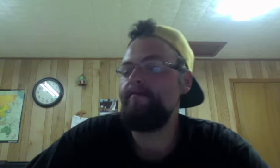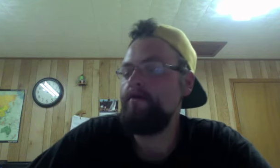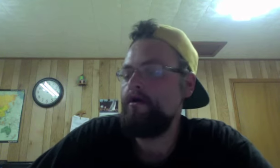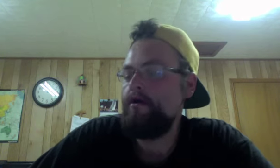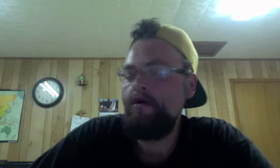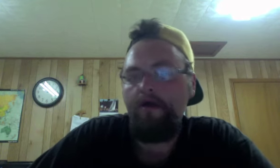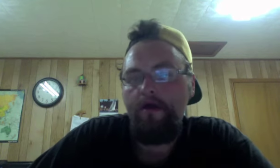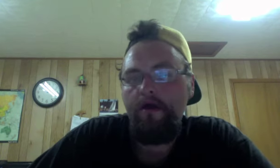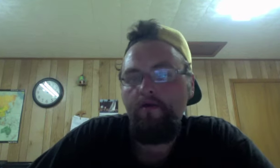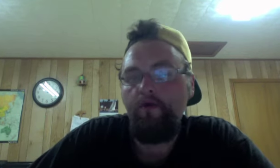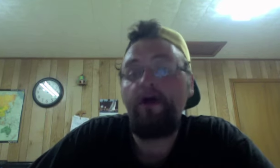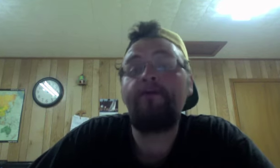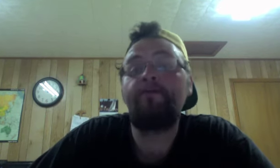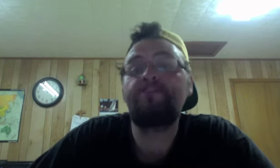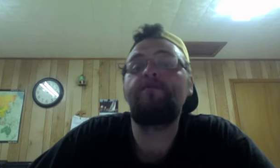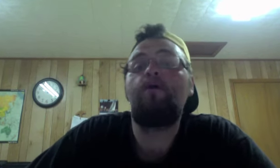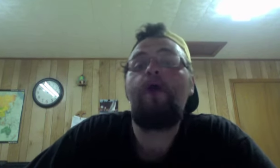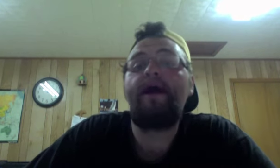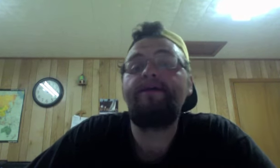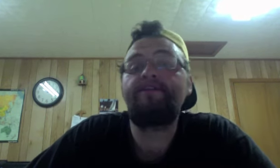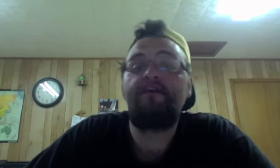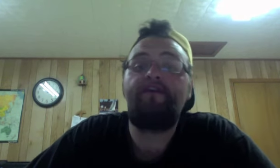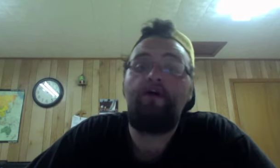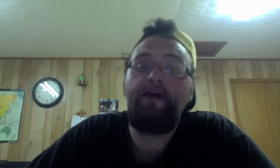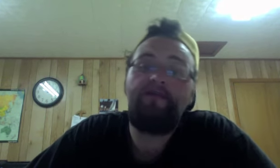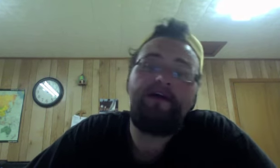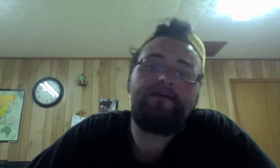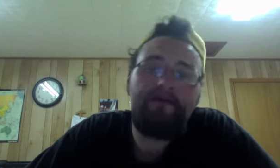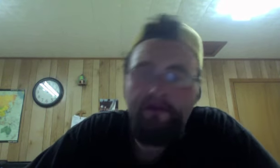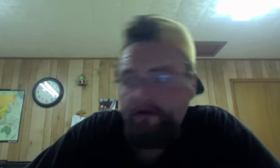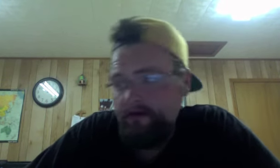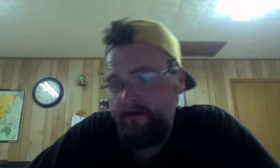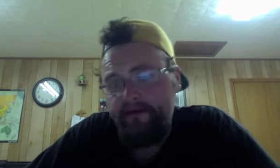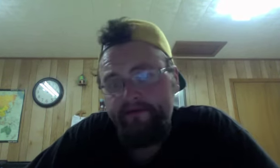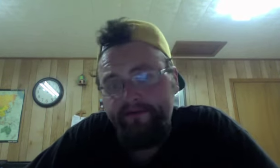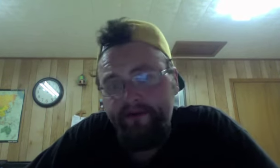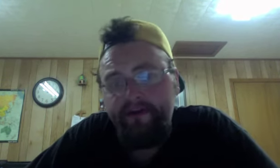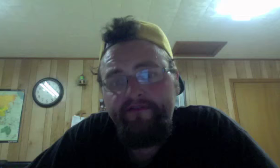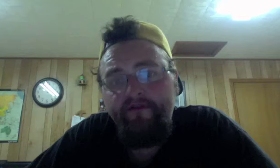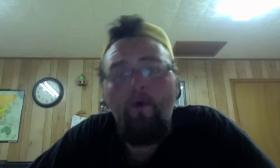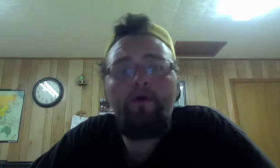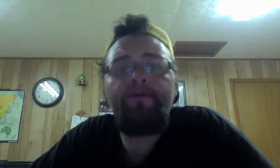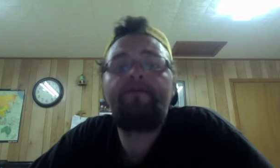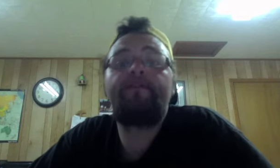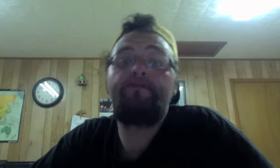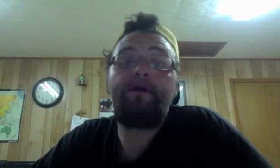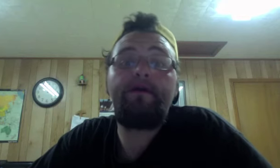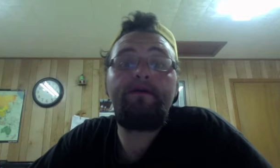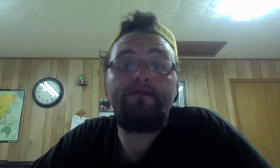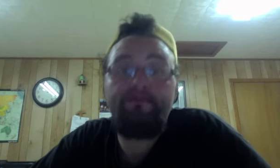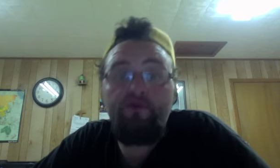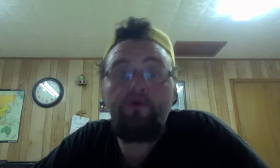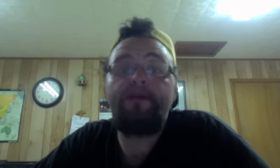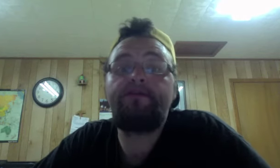well this could be a wacky CFL game like like 34-33 some crazy